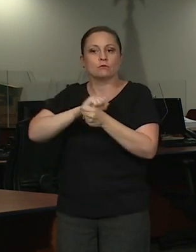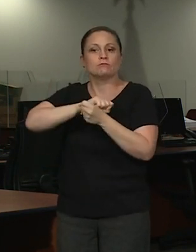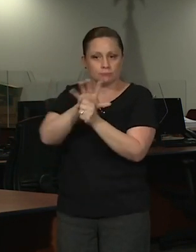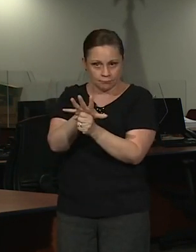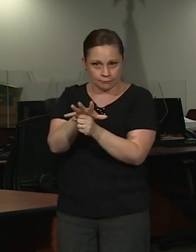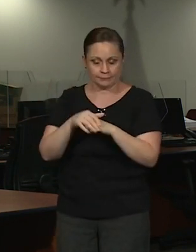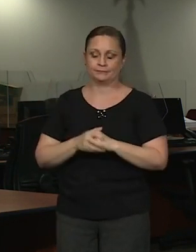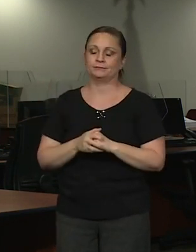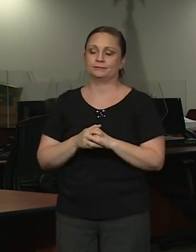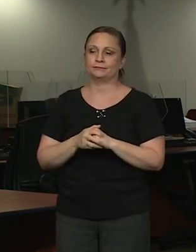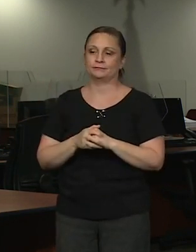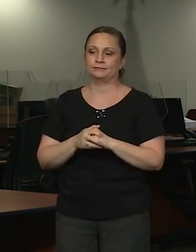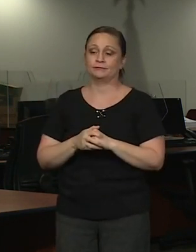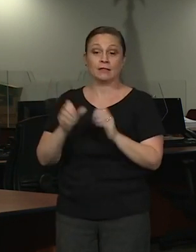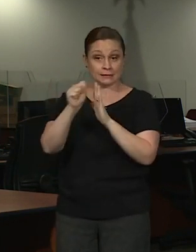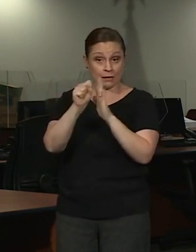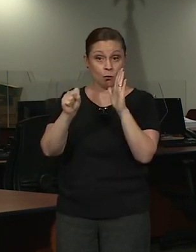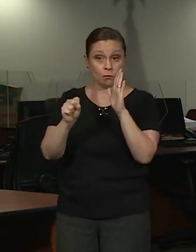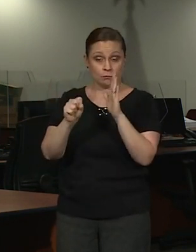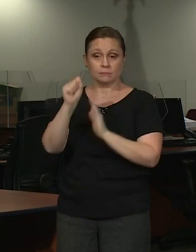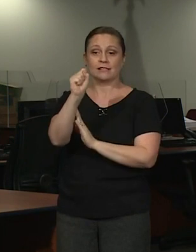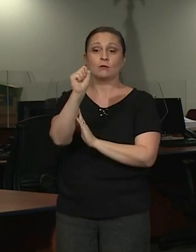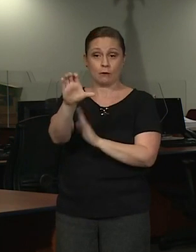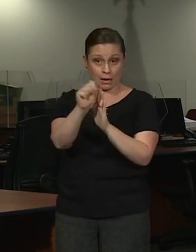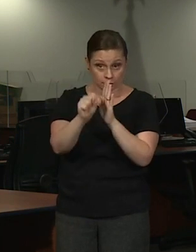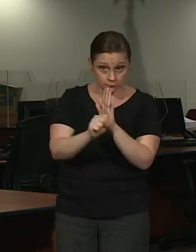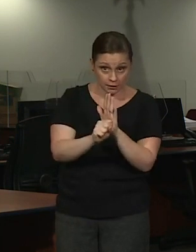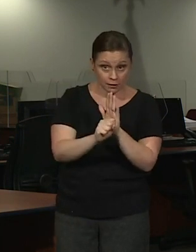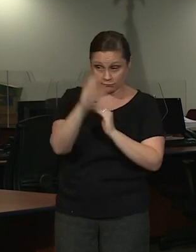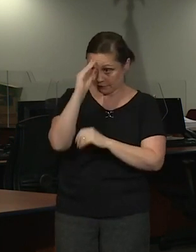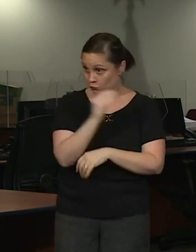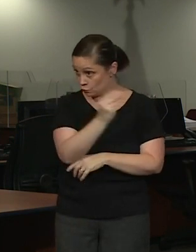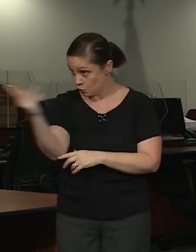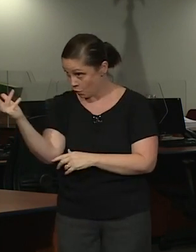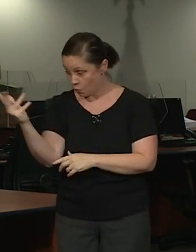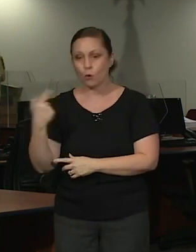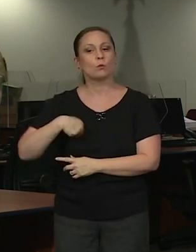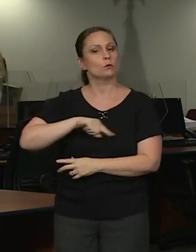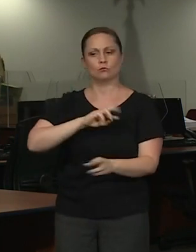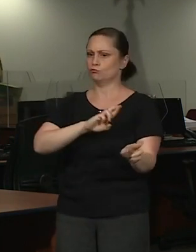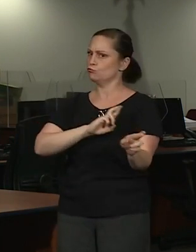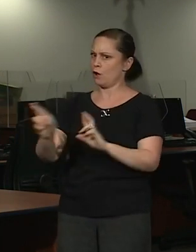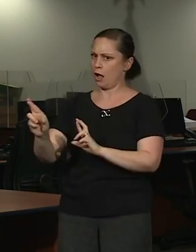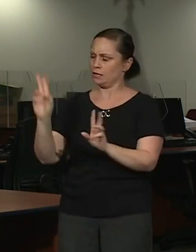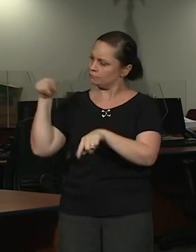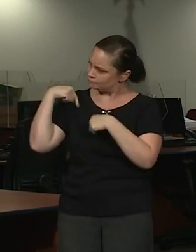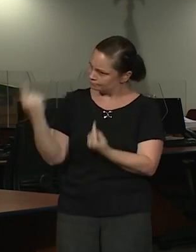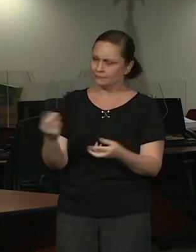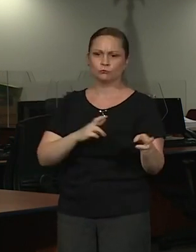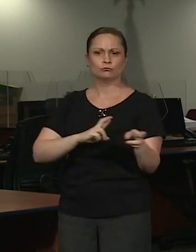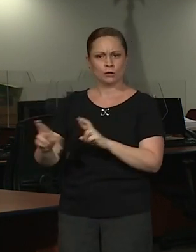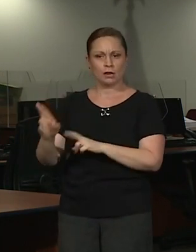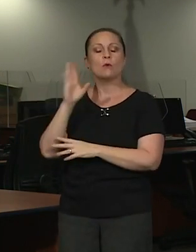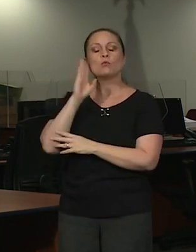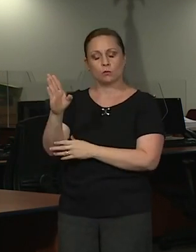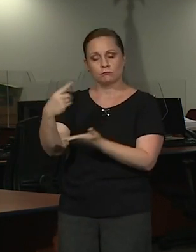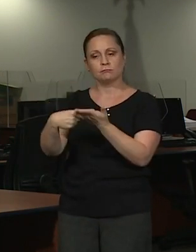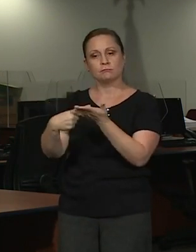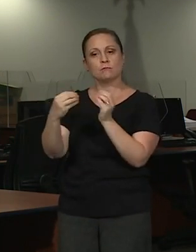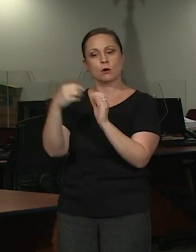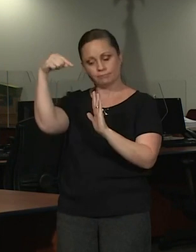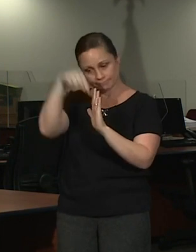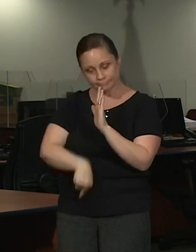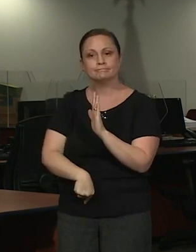the people of the state that we're ready for it. We've been ready for it, and we'll discuss that in a little more detail in a minute. And I